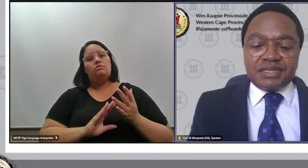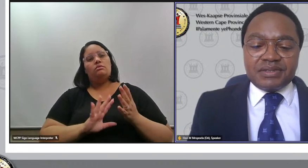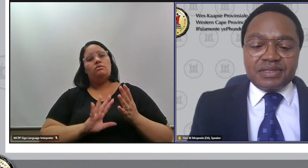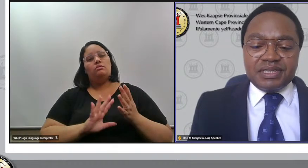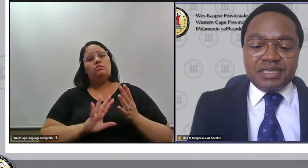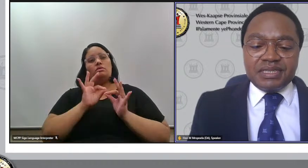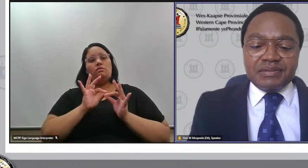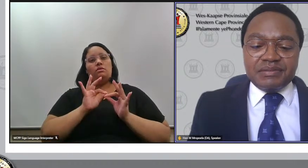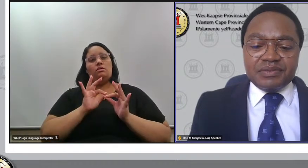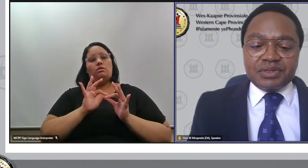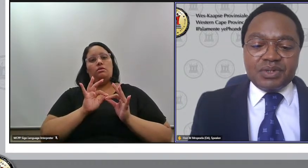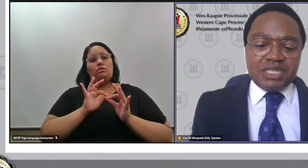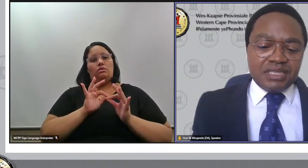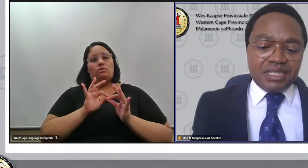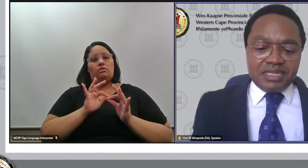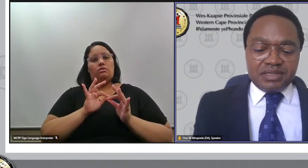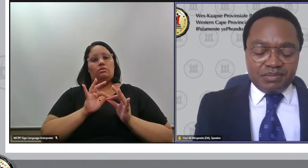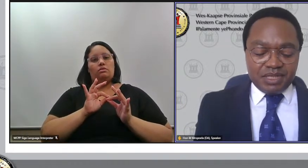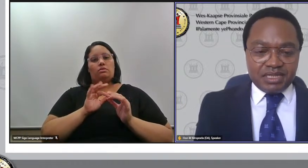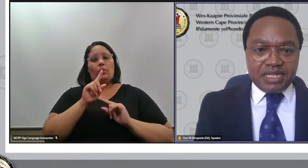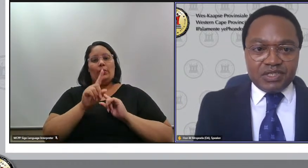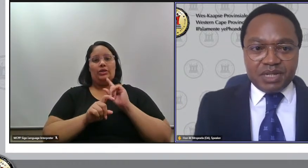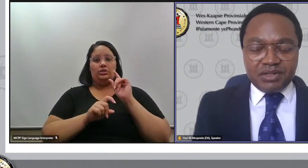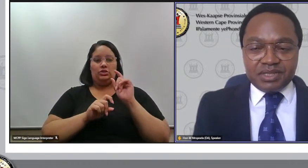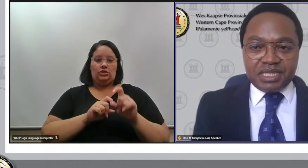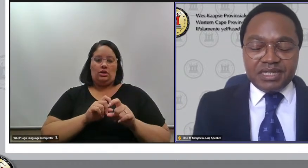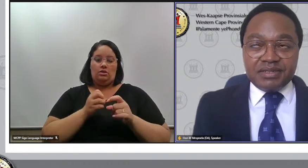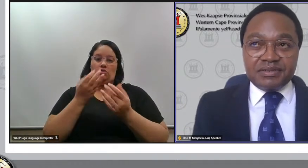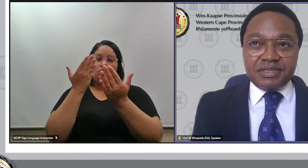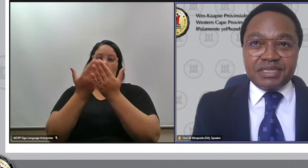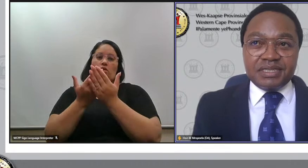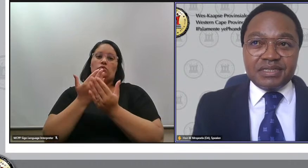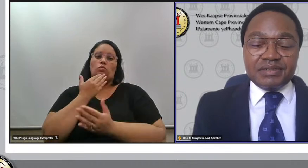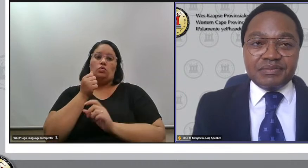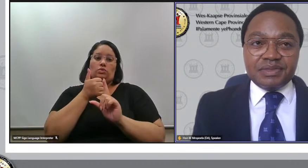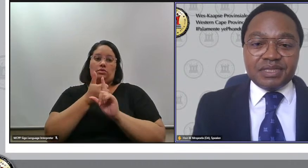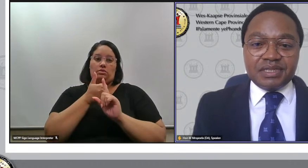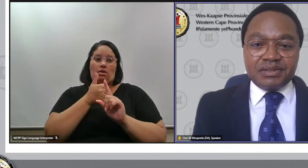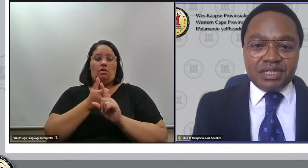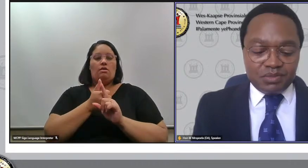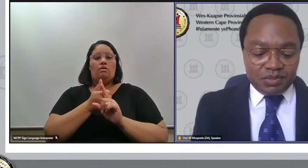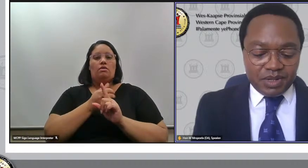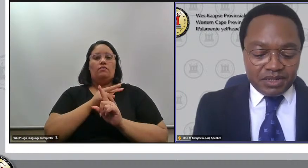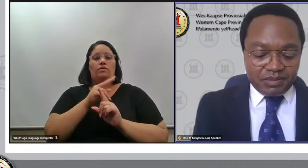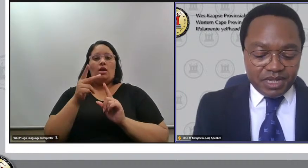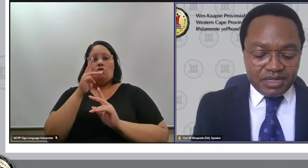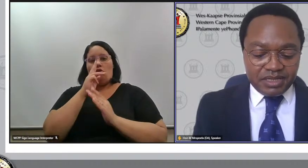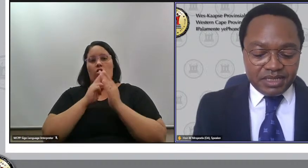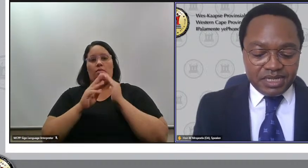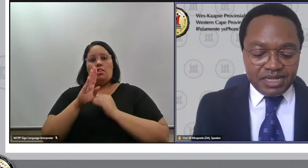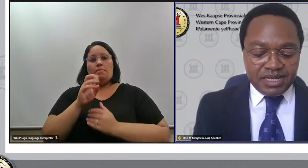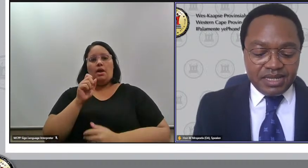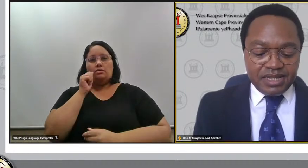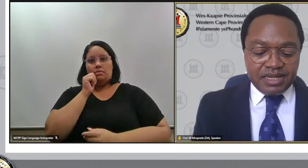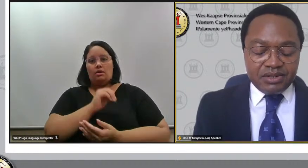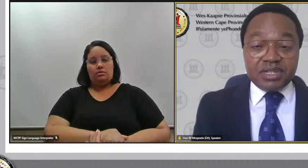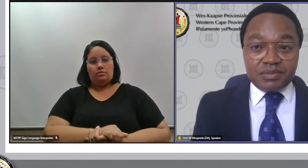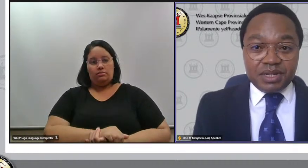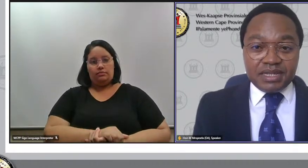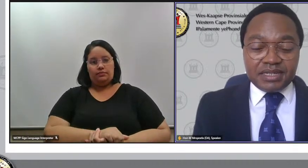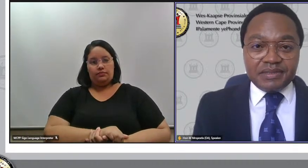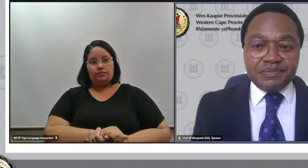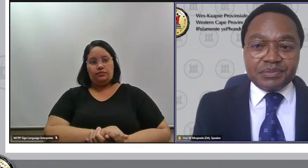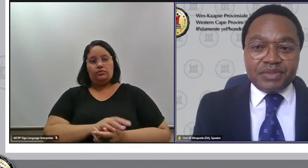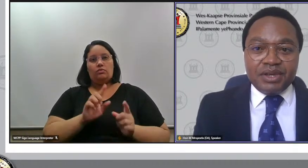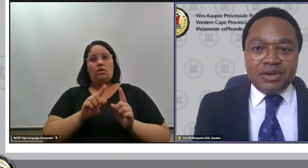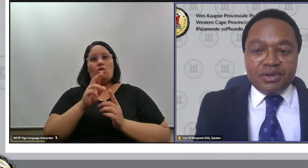specific question that has been raised by yourself and Honorable Bartman and